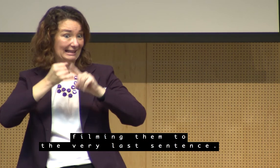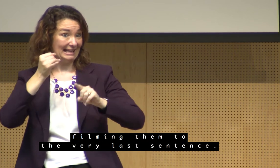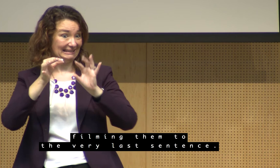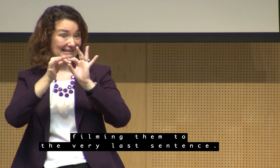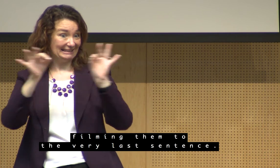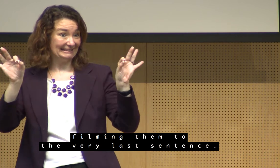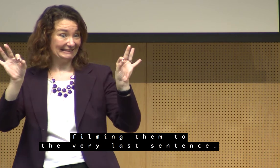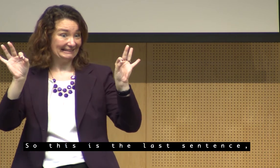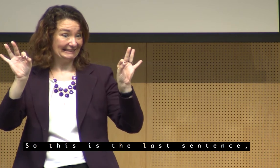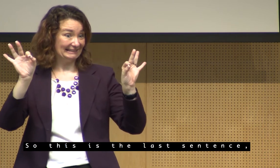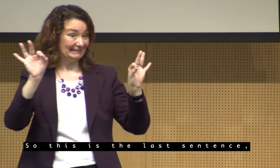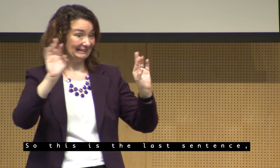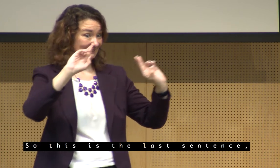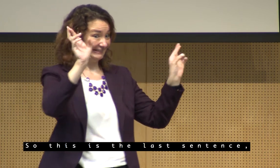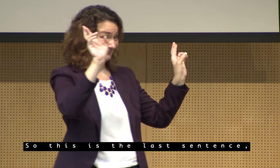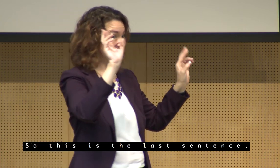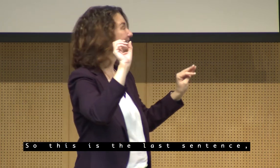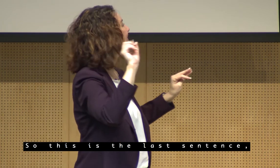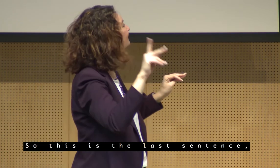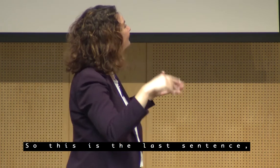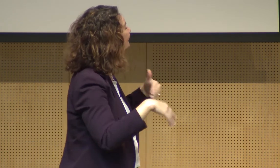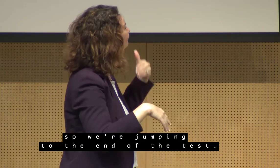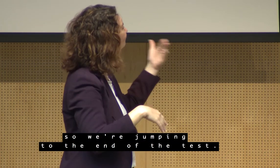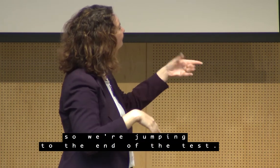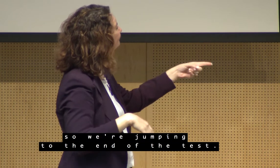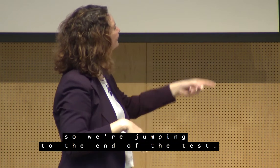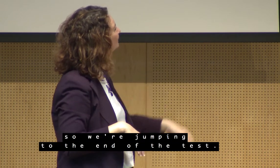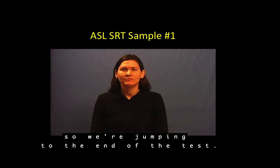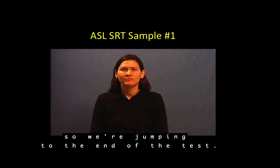So this is the last sentence, so we're jumping to the end of the test.